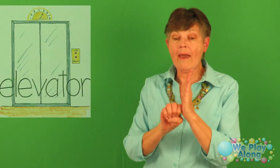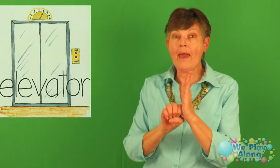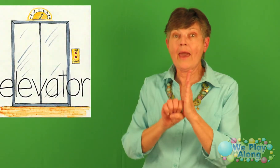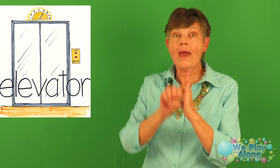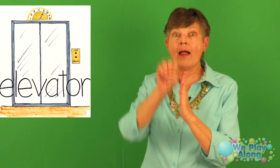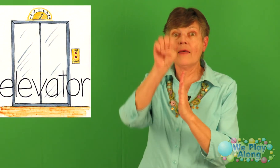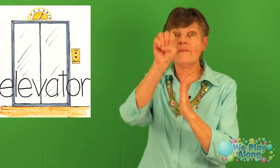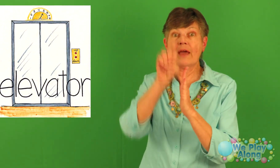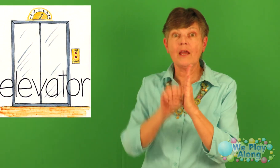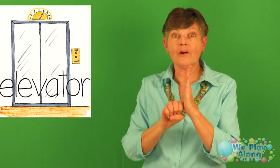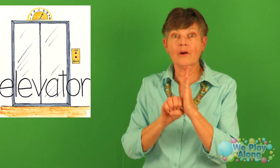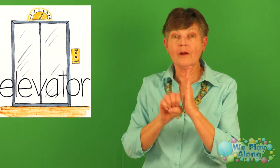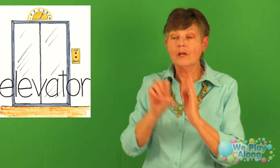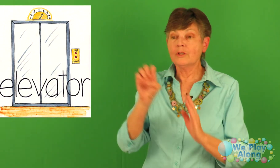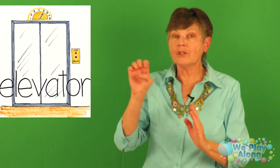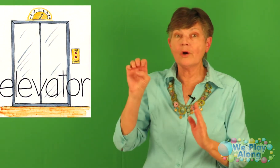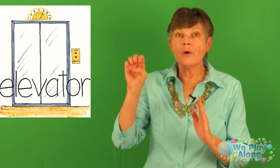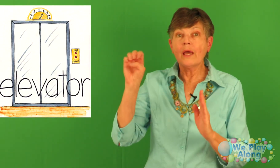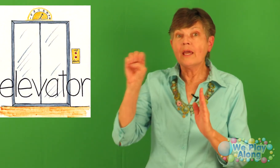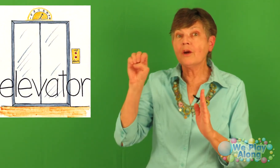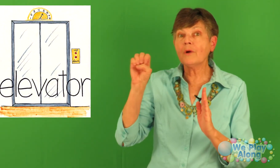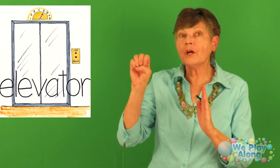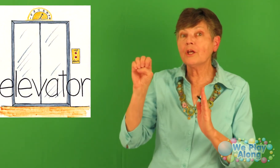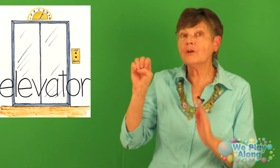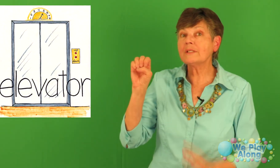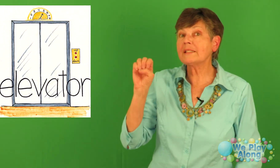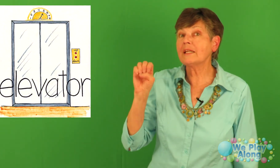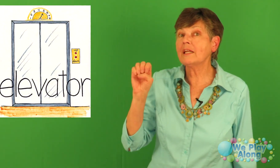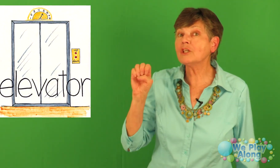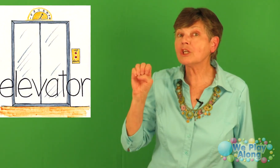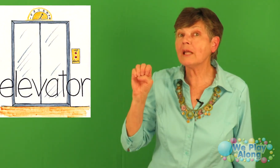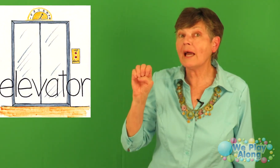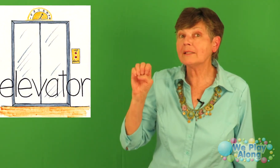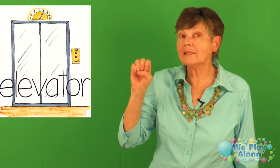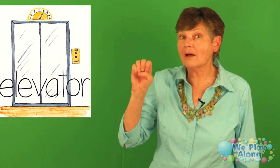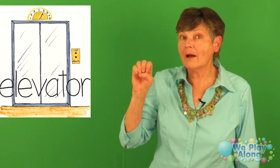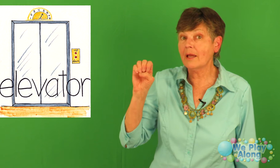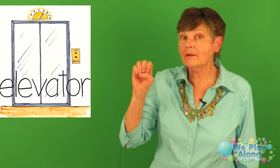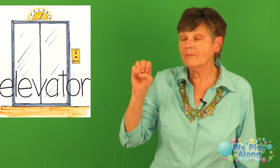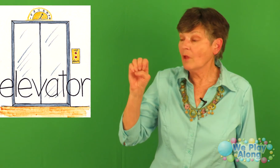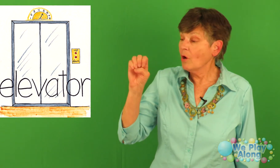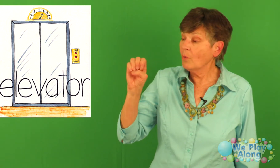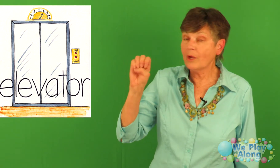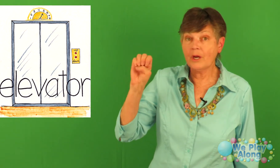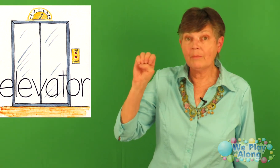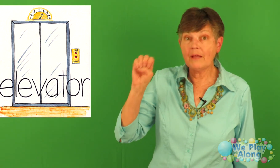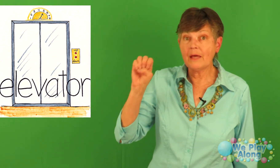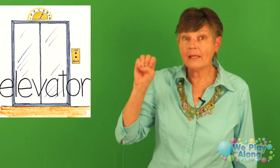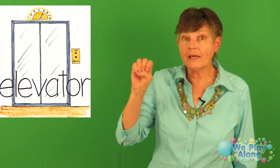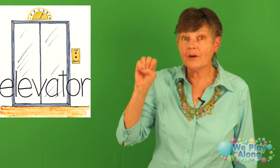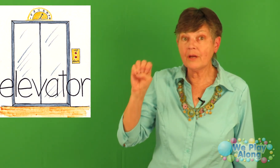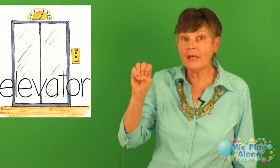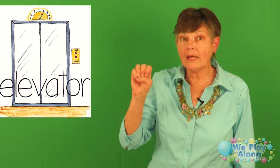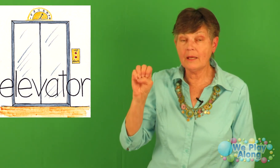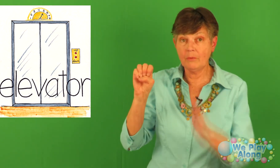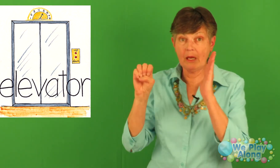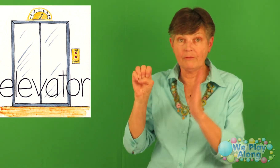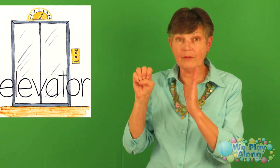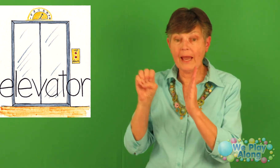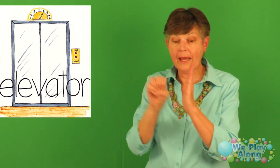elevator. So here we're going to use, it's an initialized sign. where you're going to make that letter E, and you make a flat hand